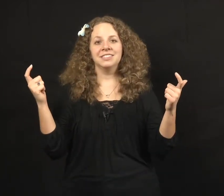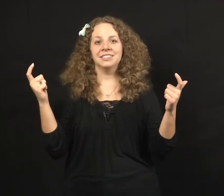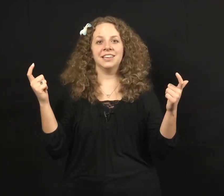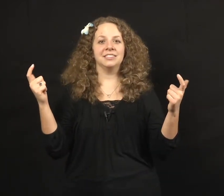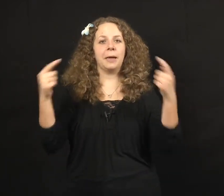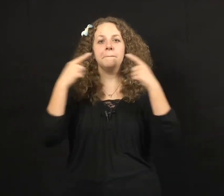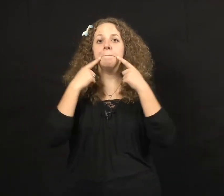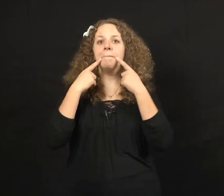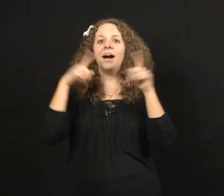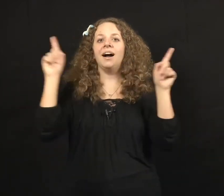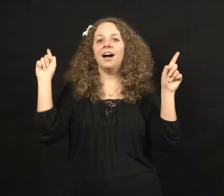Success, pa.